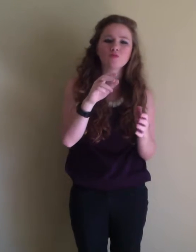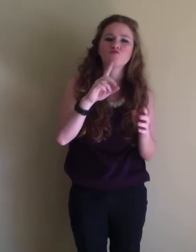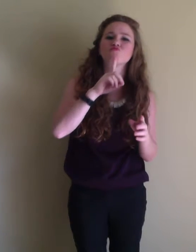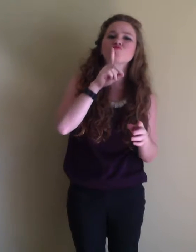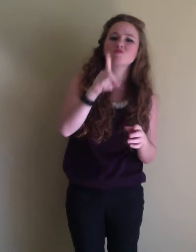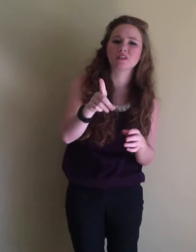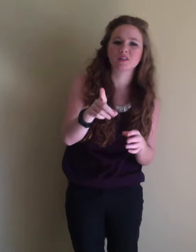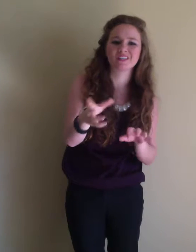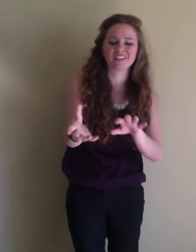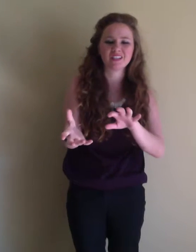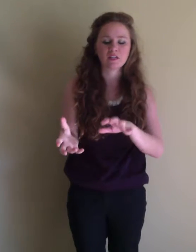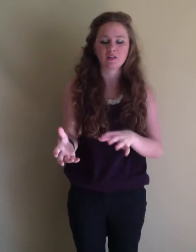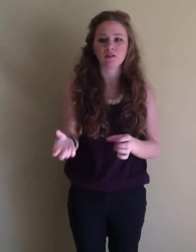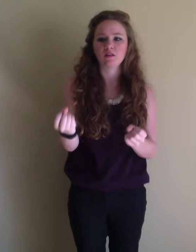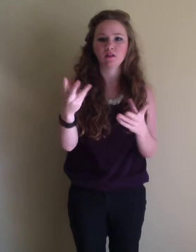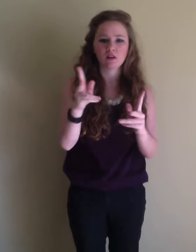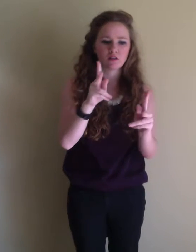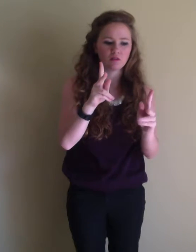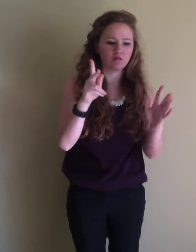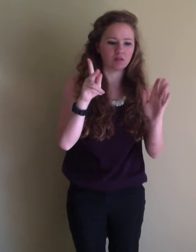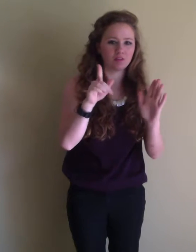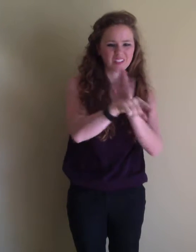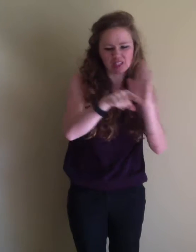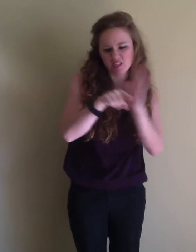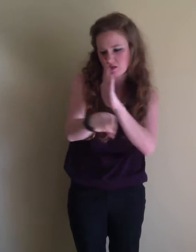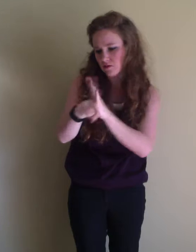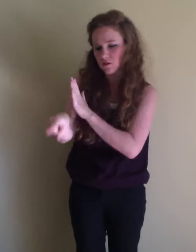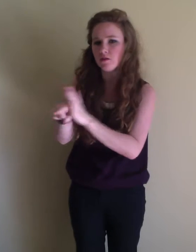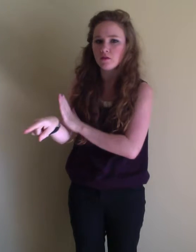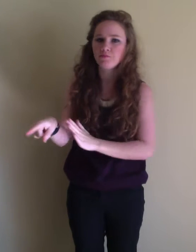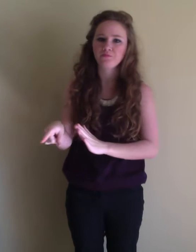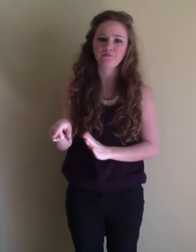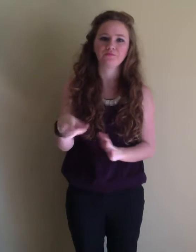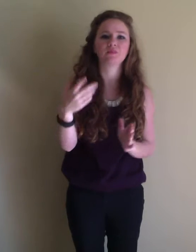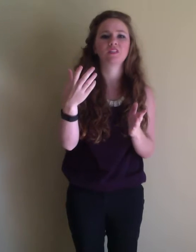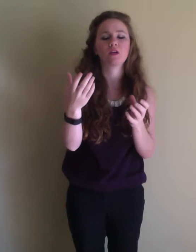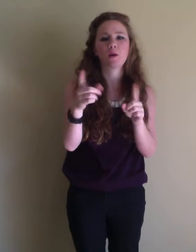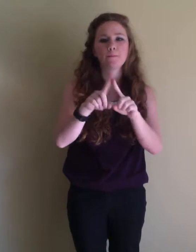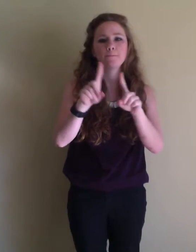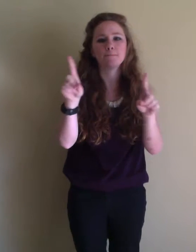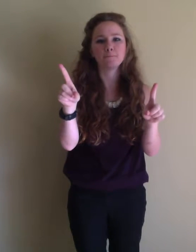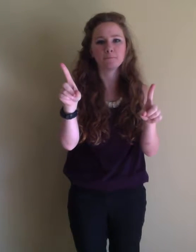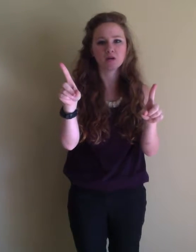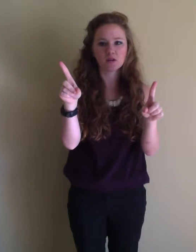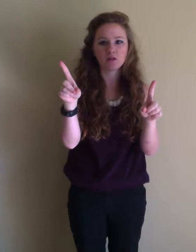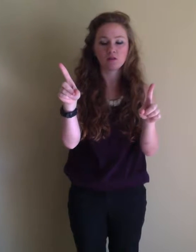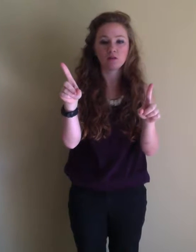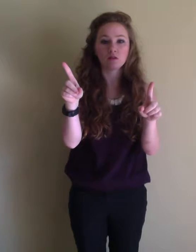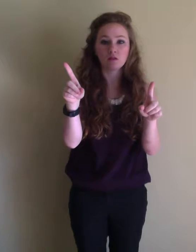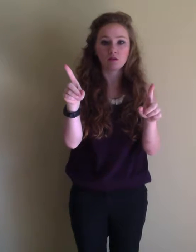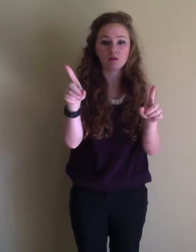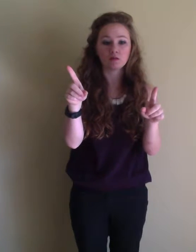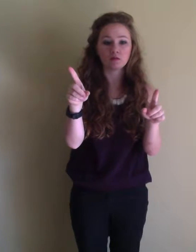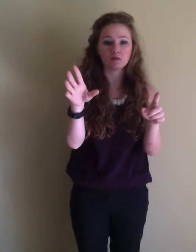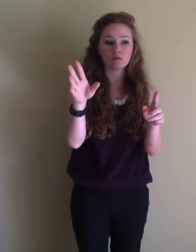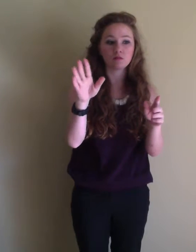anti-British feelings, right? If you hear massacre committed by the British troops, you automatically assume the British troops are evil, and you'll